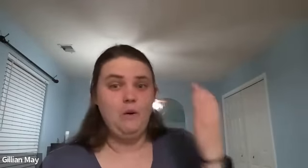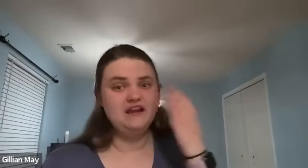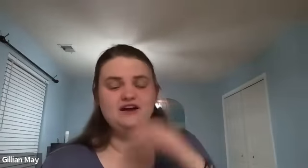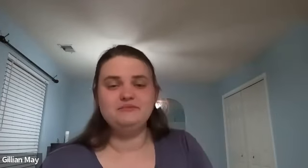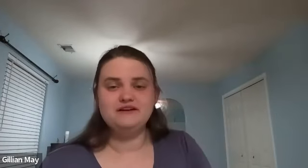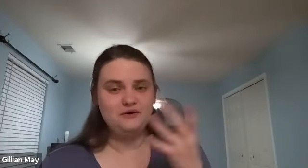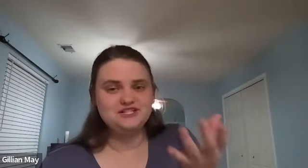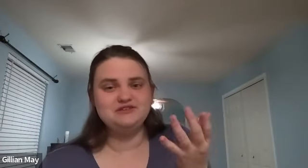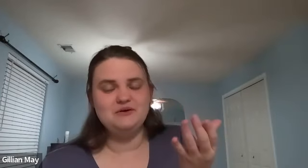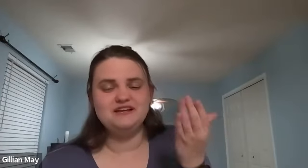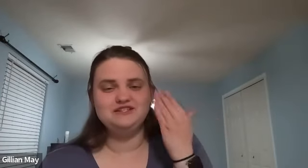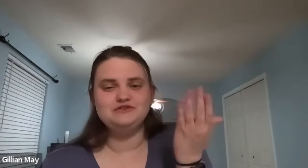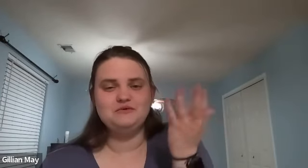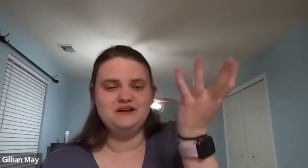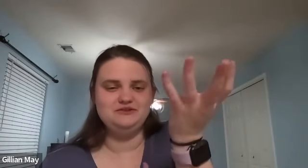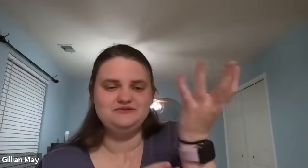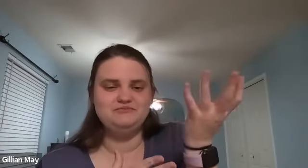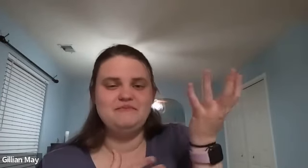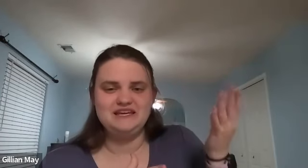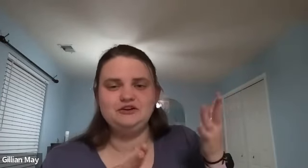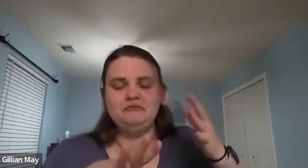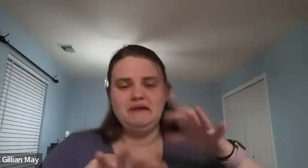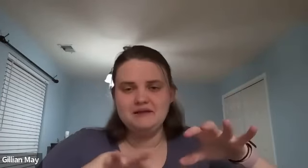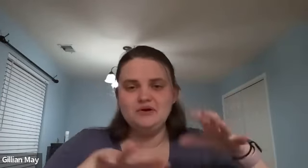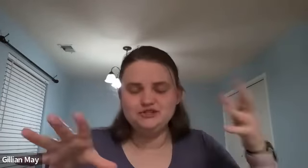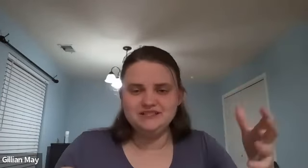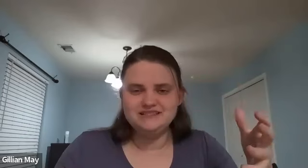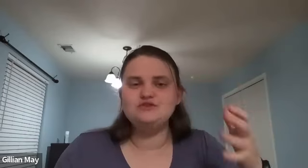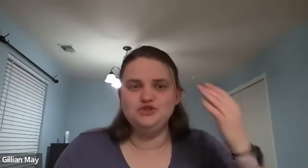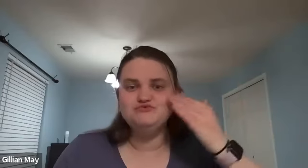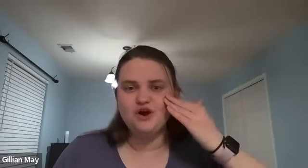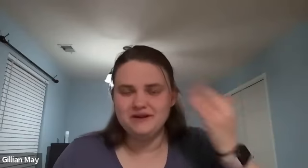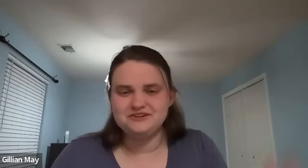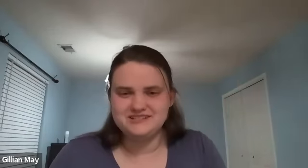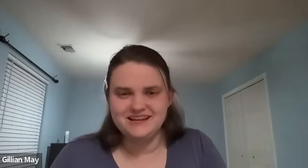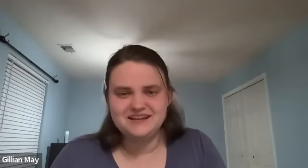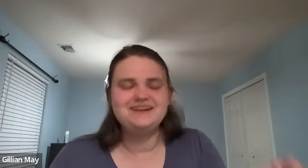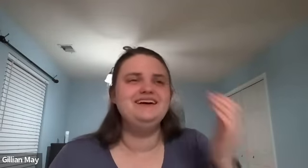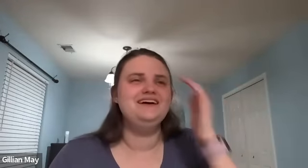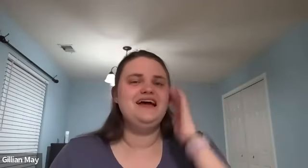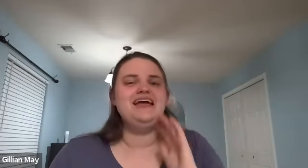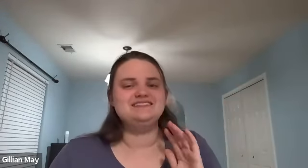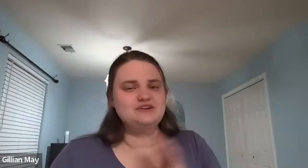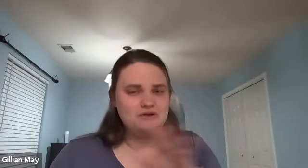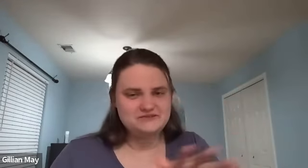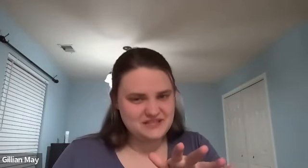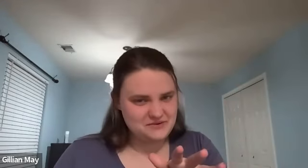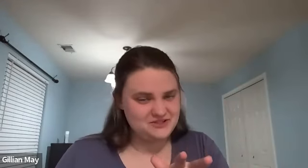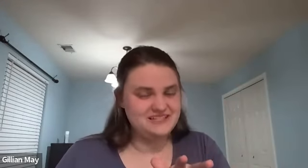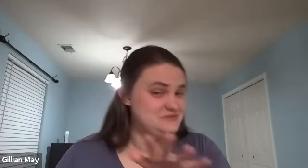I know. But of course, because you're the one who's making your hand motion. So you know what you're saying. It's a whole different thing when you're seeing someone